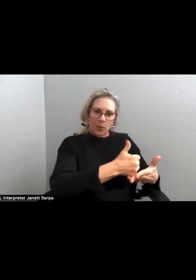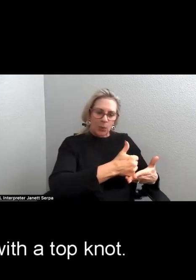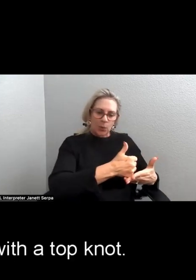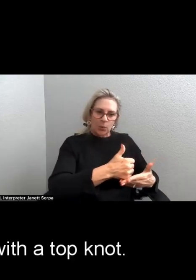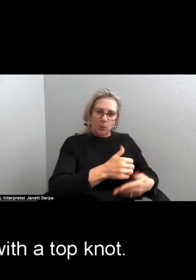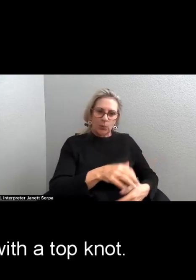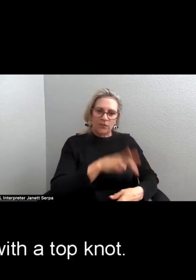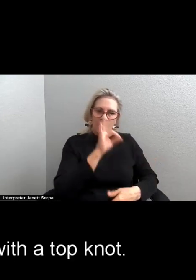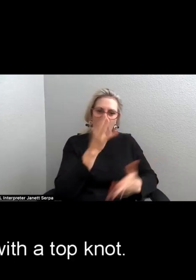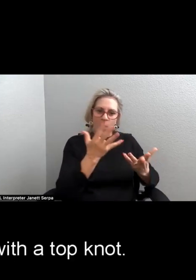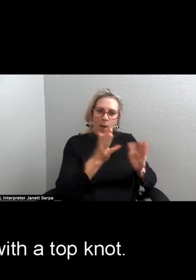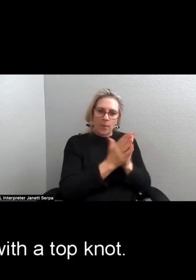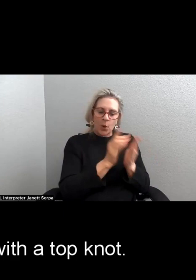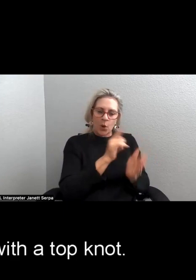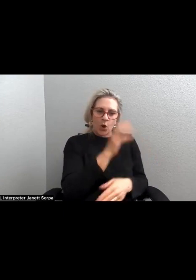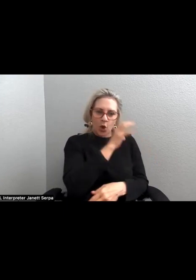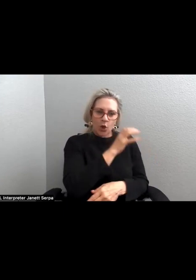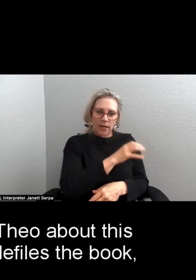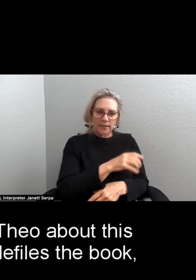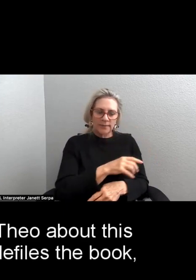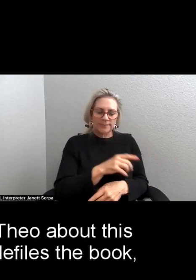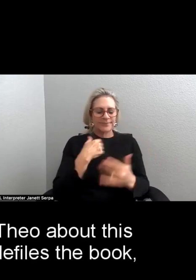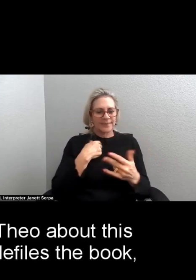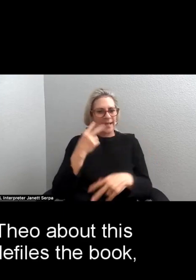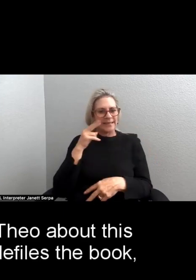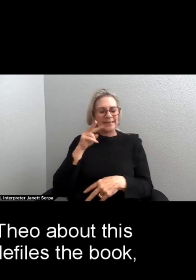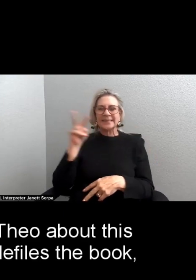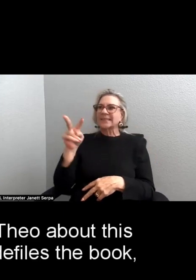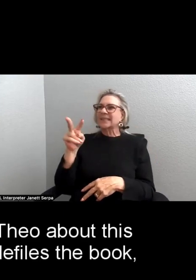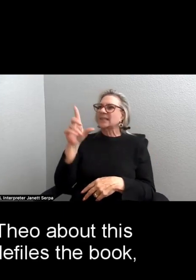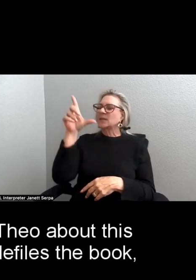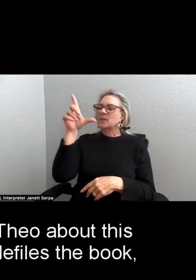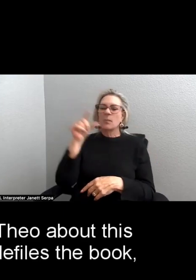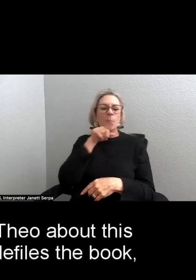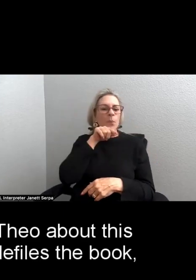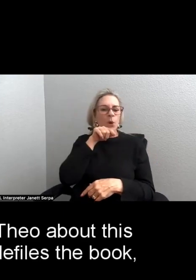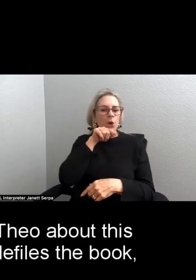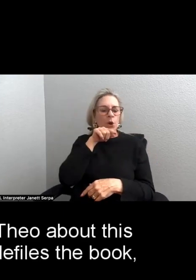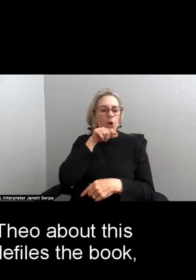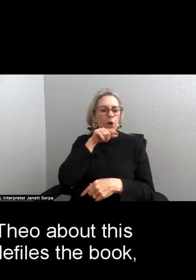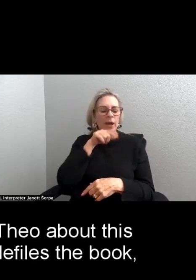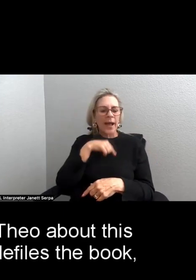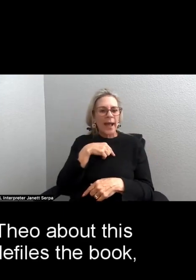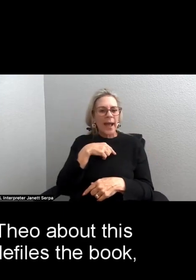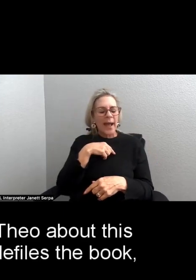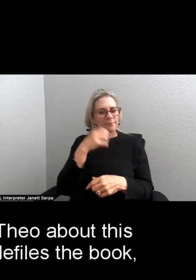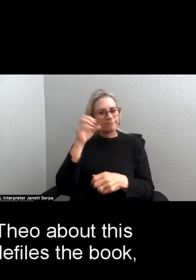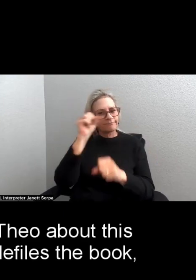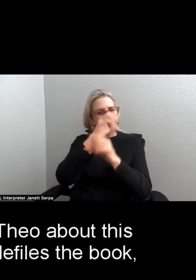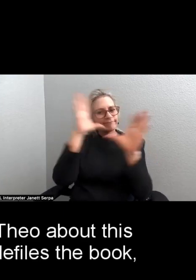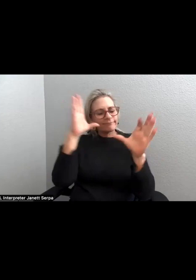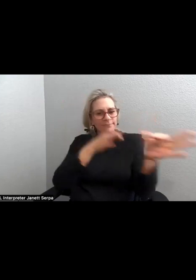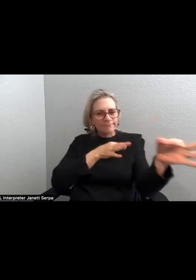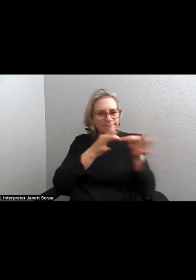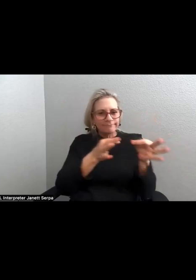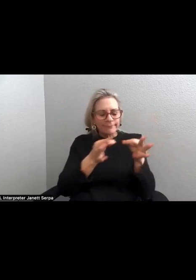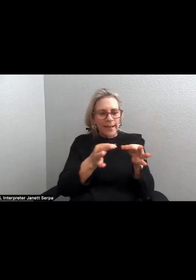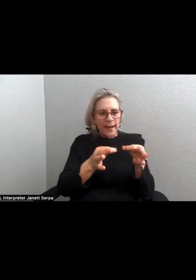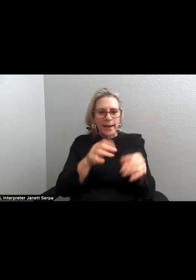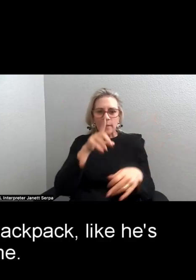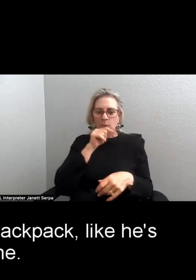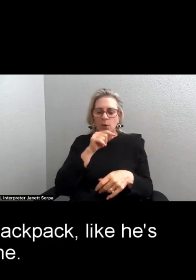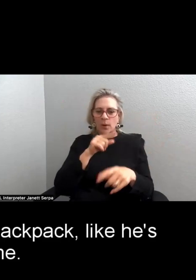It's a little quail with a top knot. I imagine telling Theo about this creature which defiles the book,